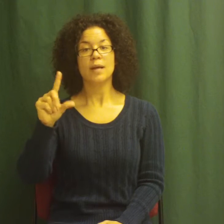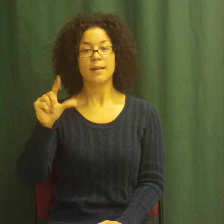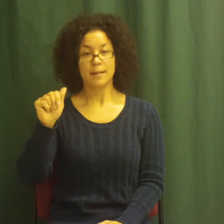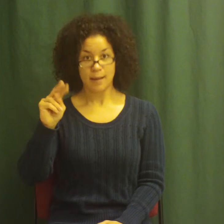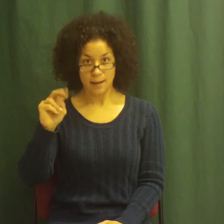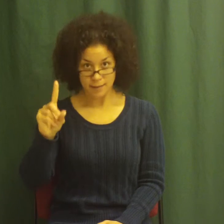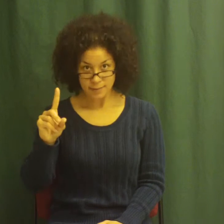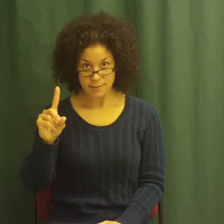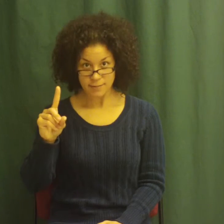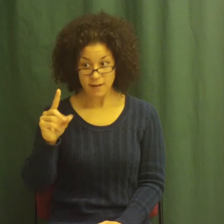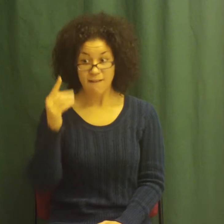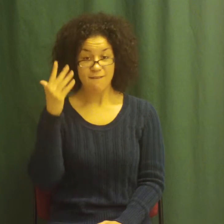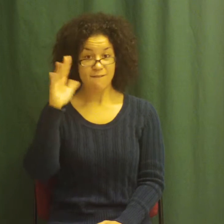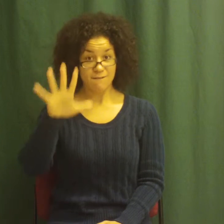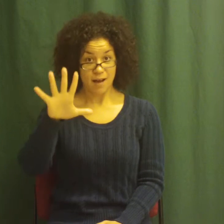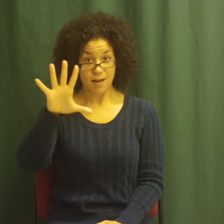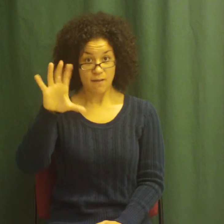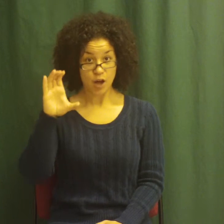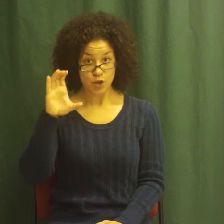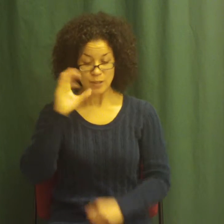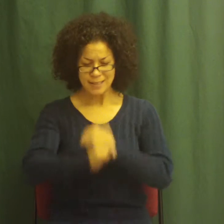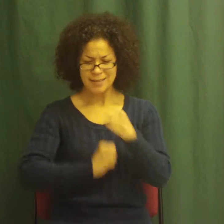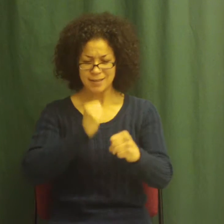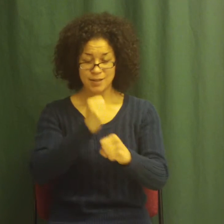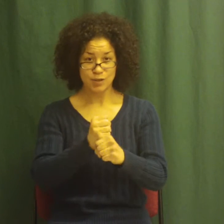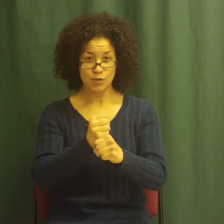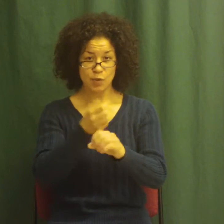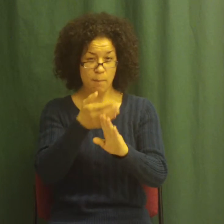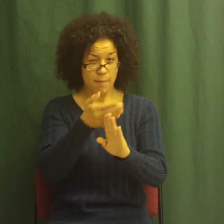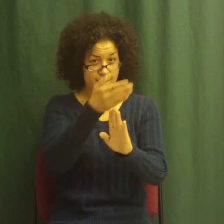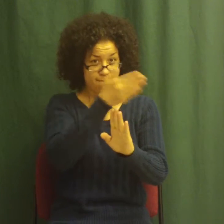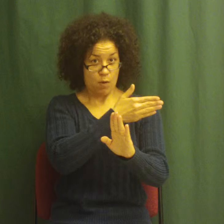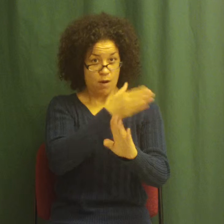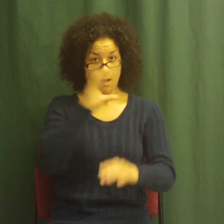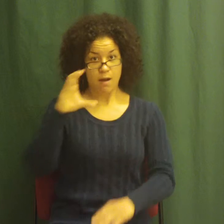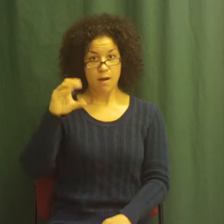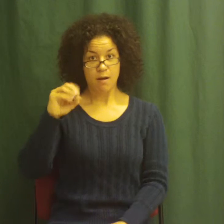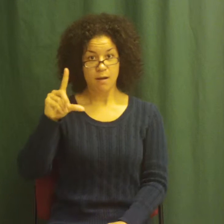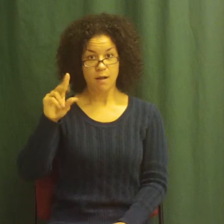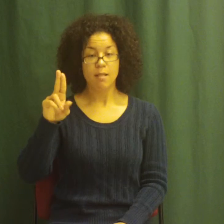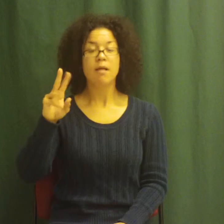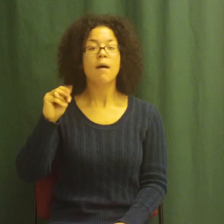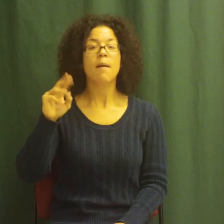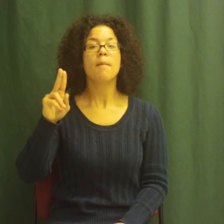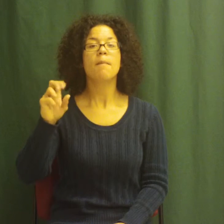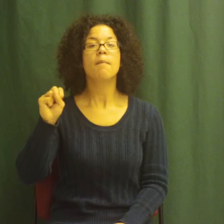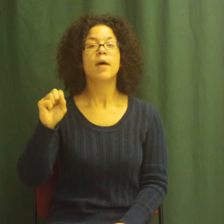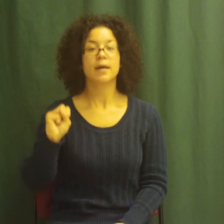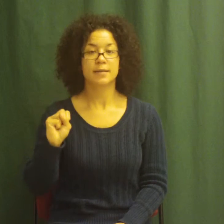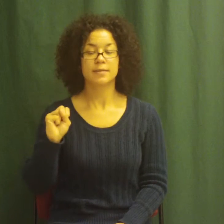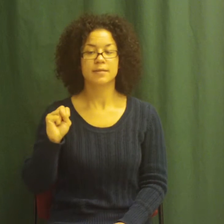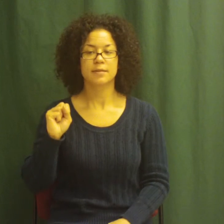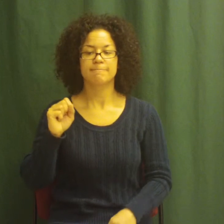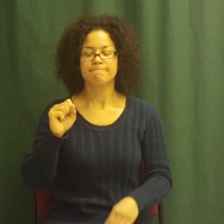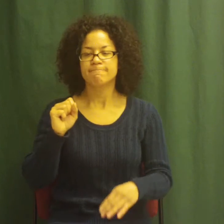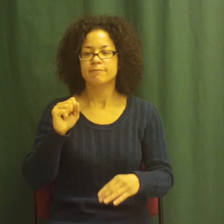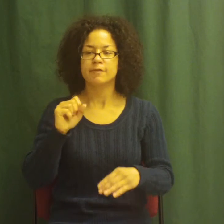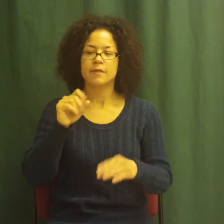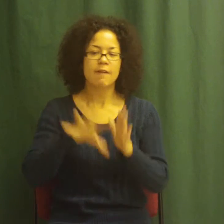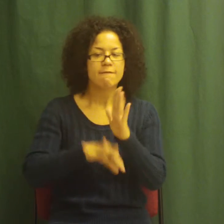Columbus. As international merchants of their time, they also peacefully traded with almost every